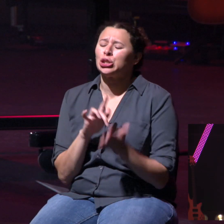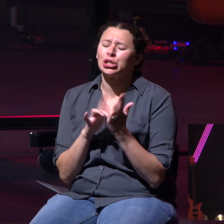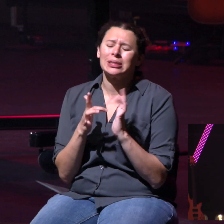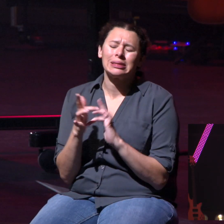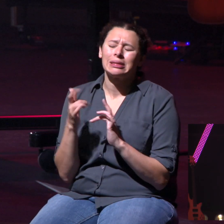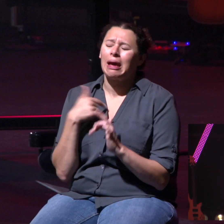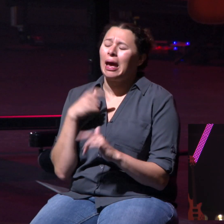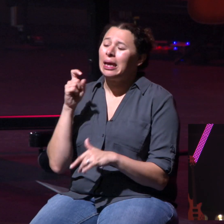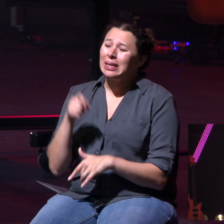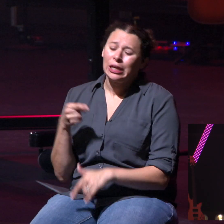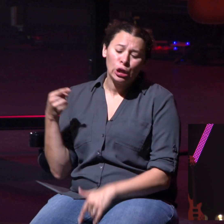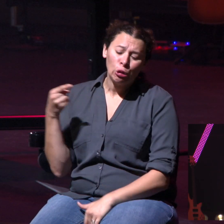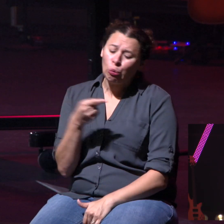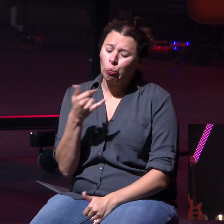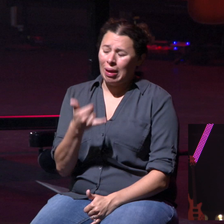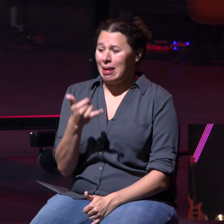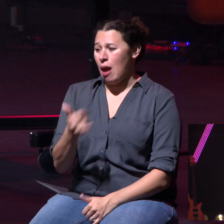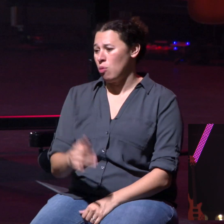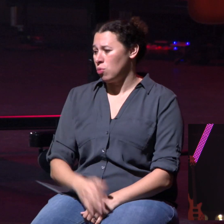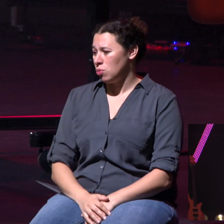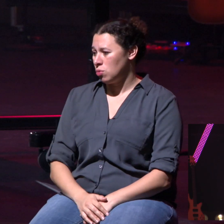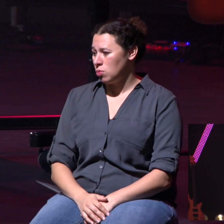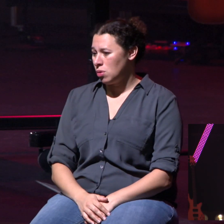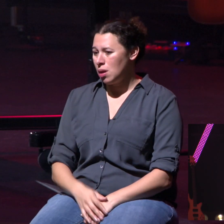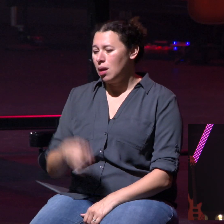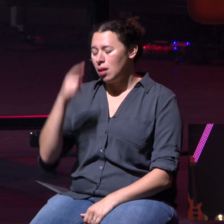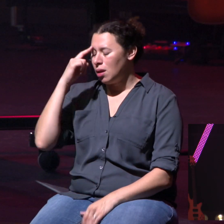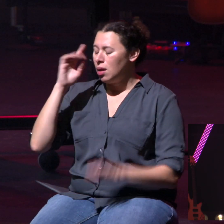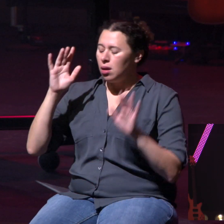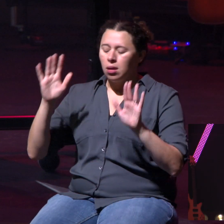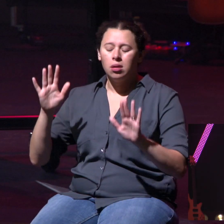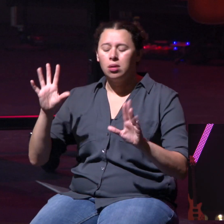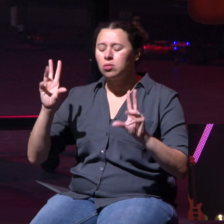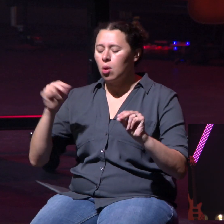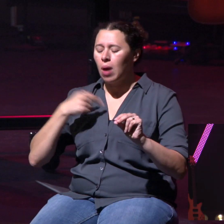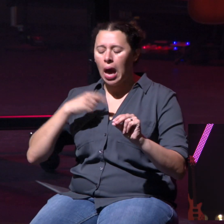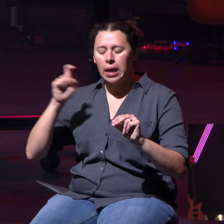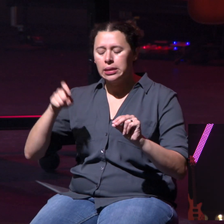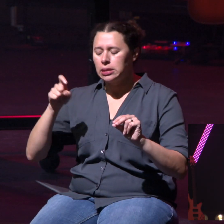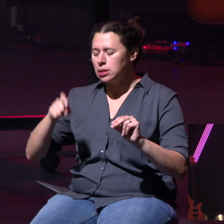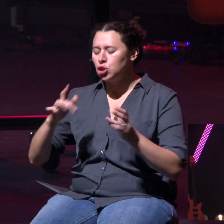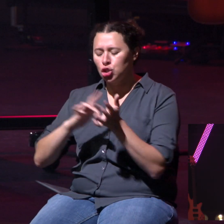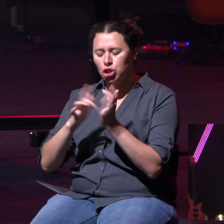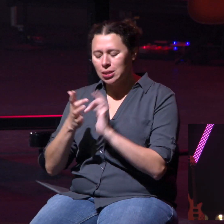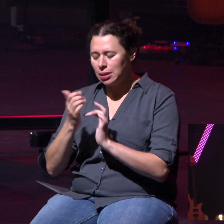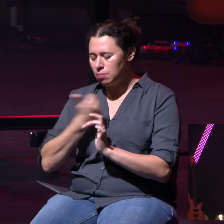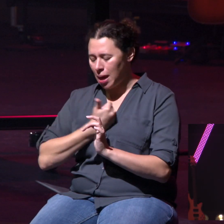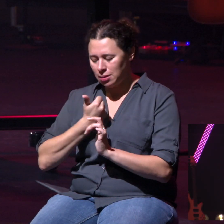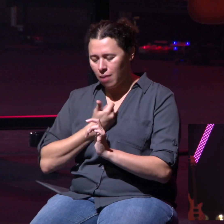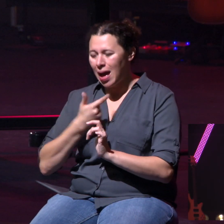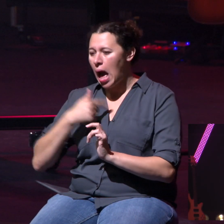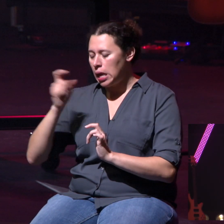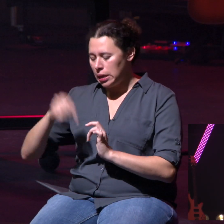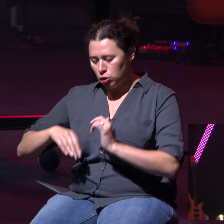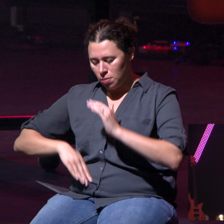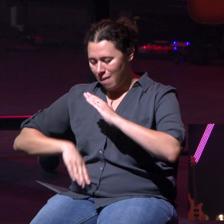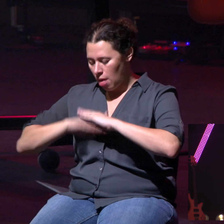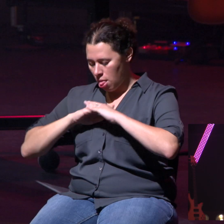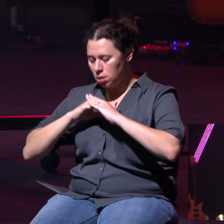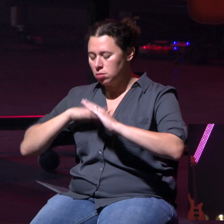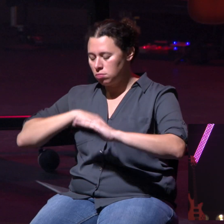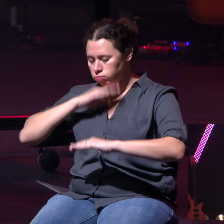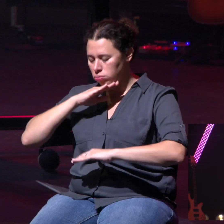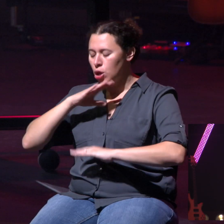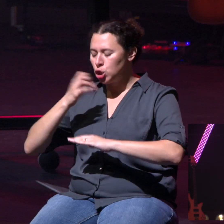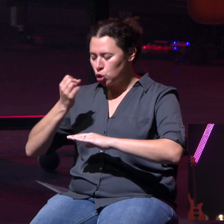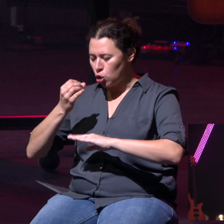their solution was to send people away so that they could be filled. But what